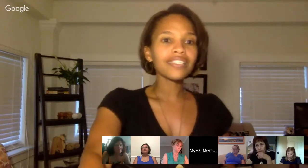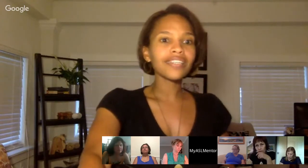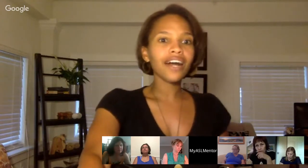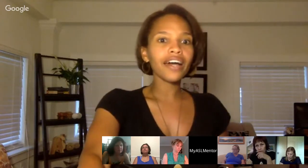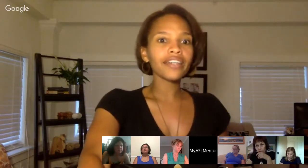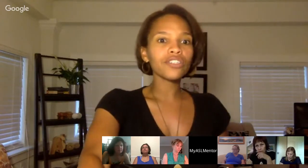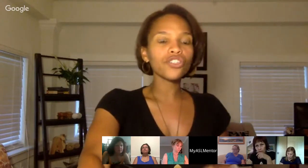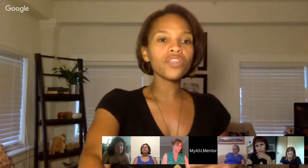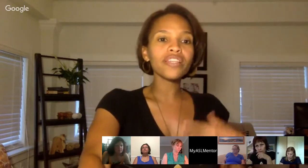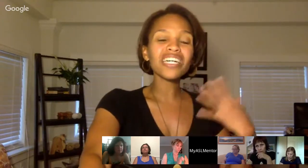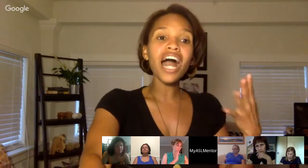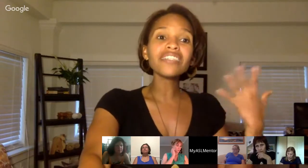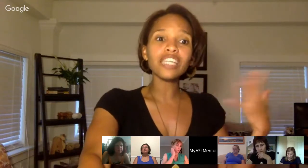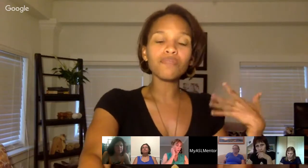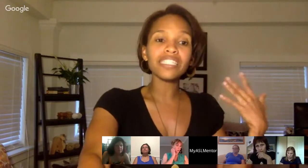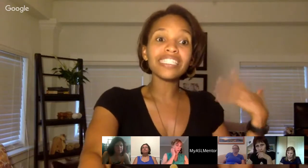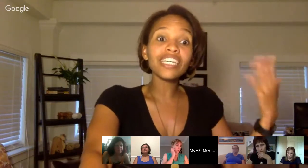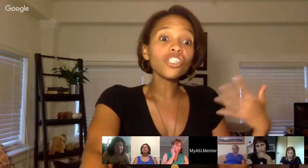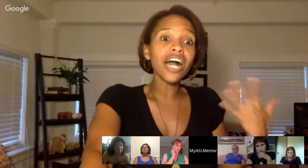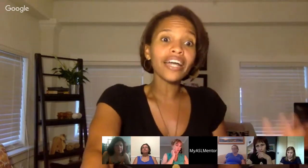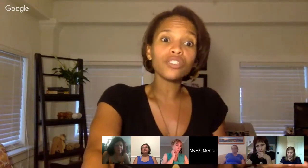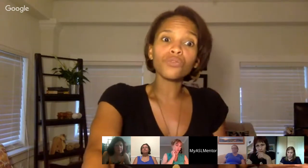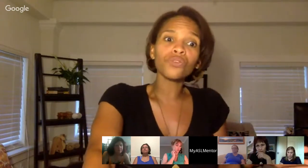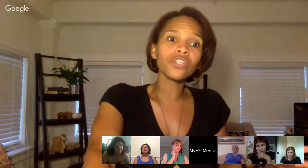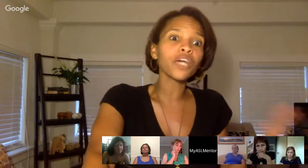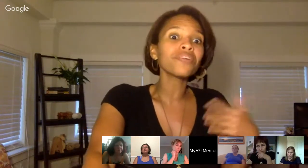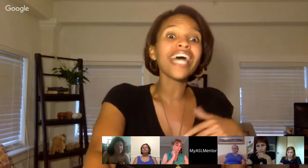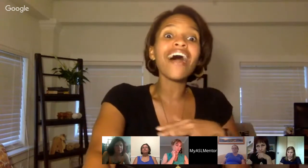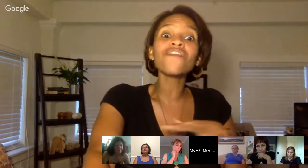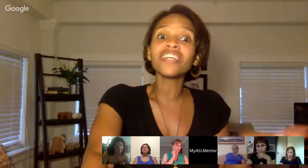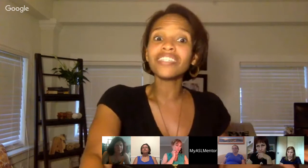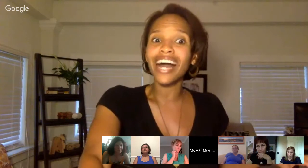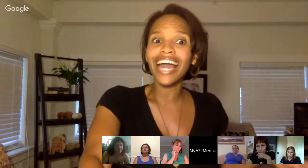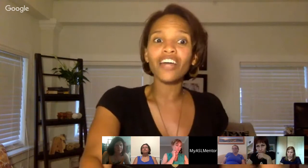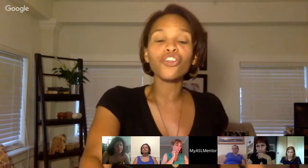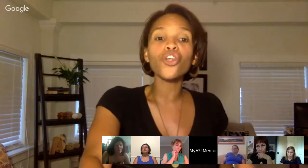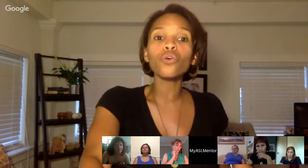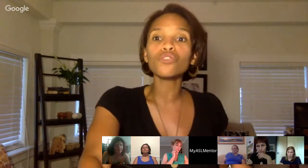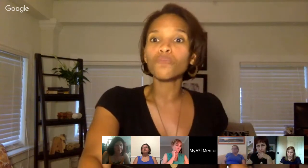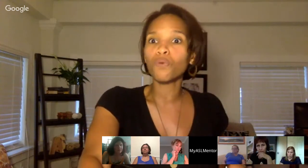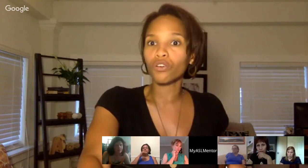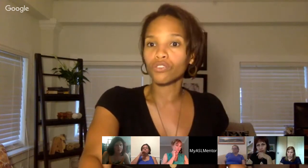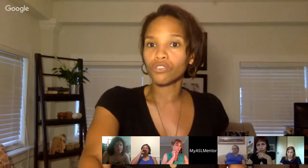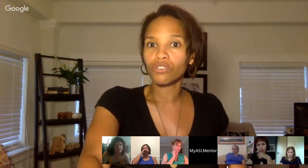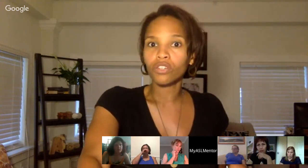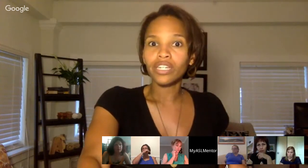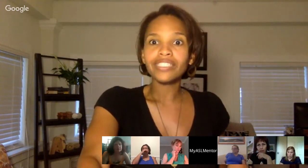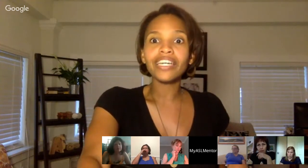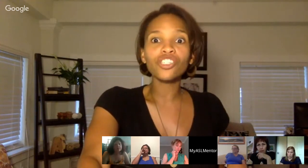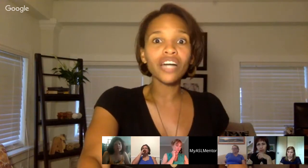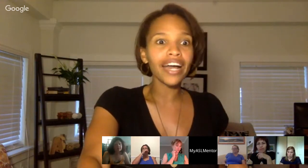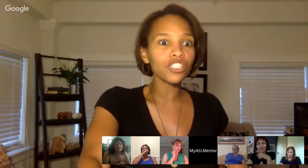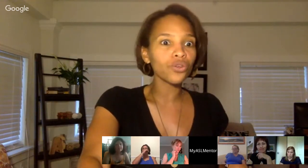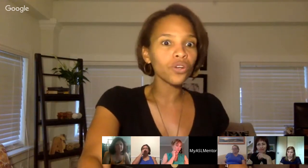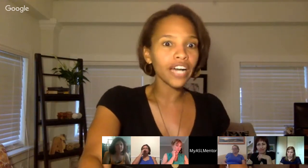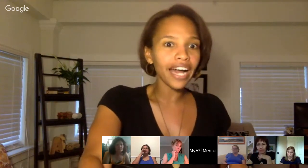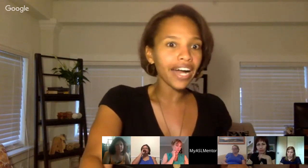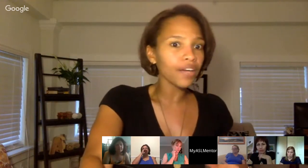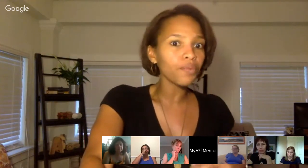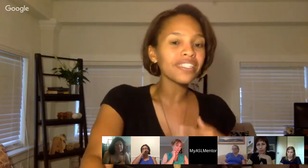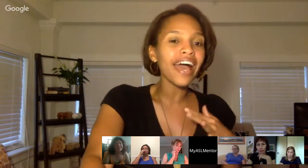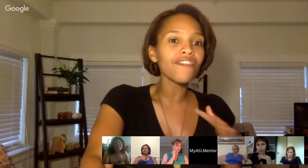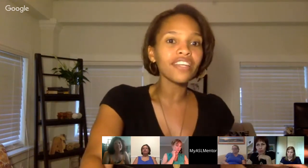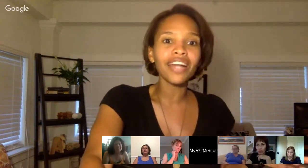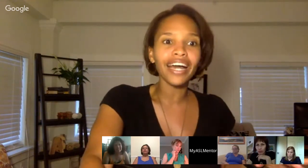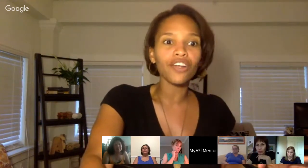he signed, so the concept is teaching high school, it was evident I had no support. Teaching high school,